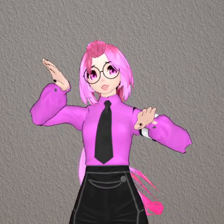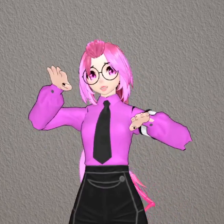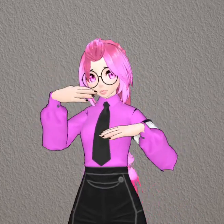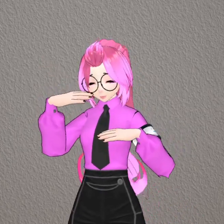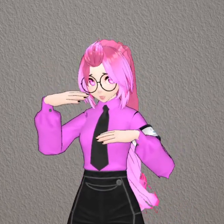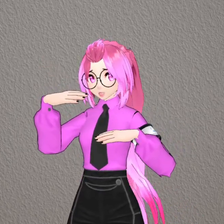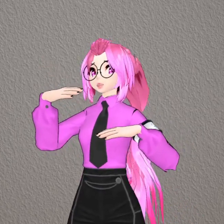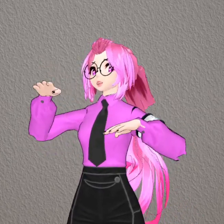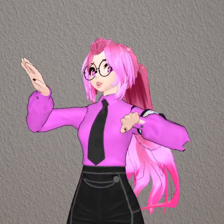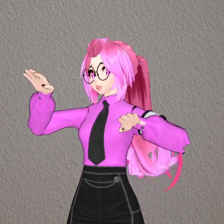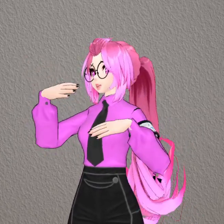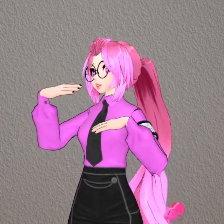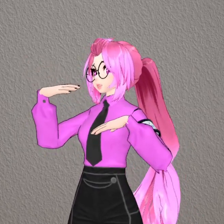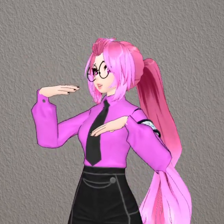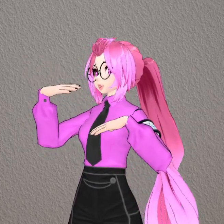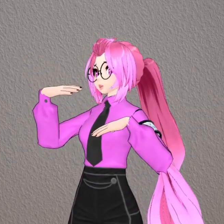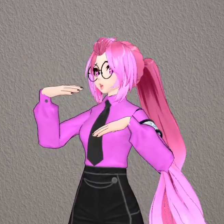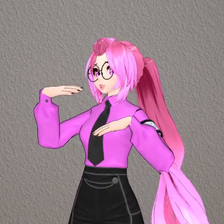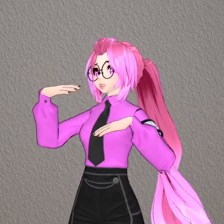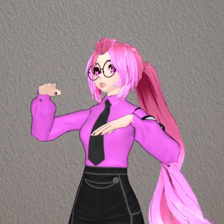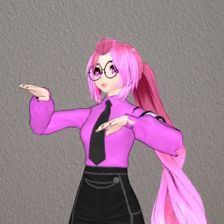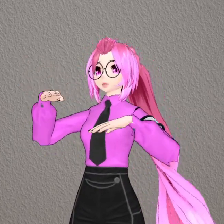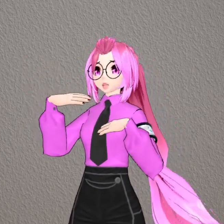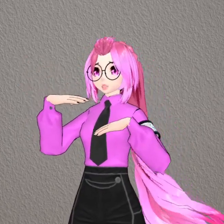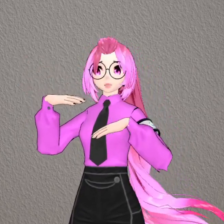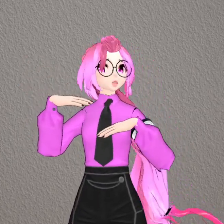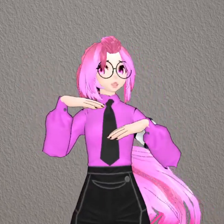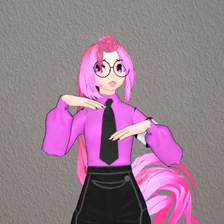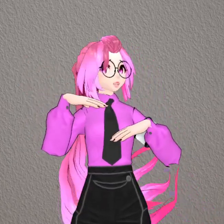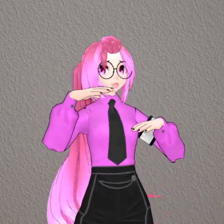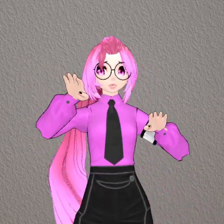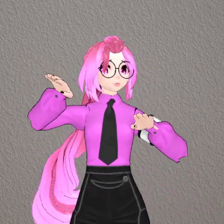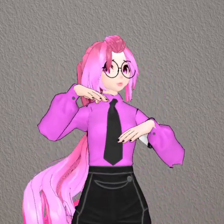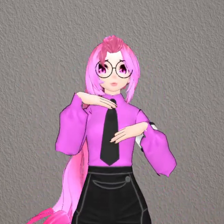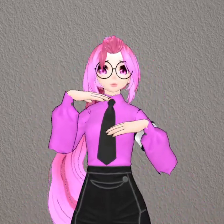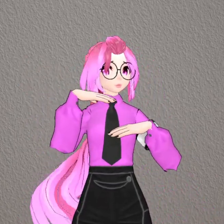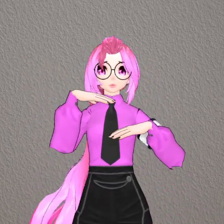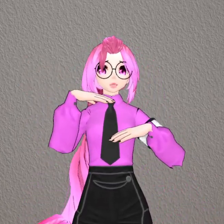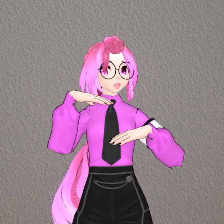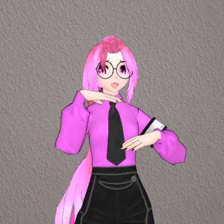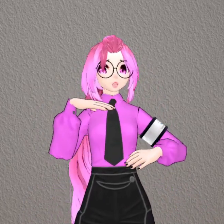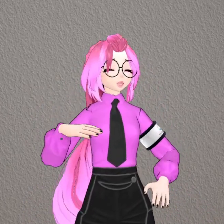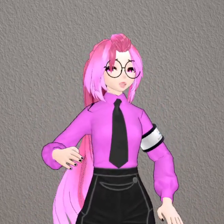limitations, limited, all the same. Limit. You're at your limit. You're at your limits.